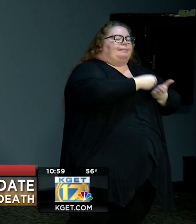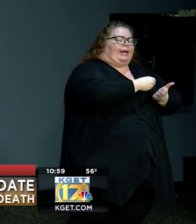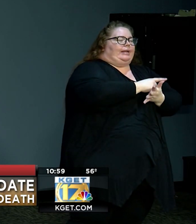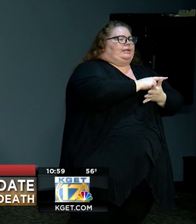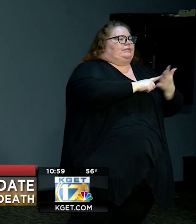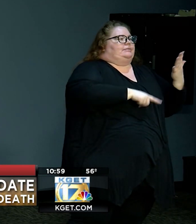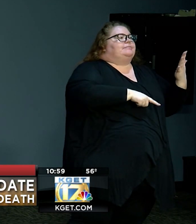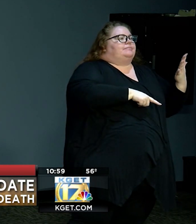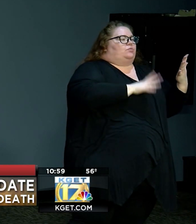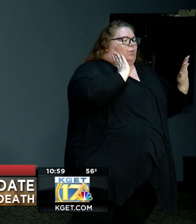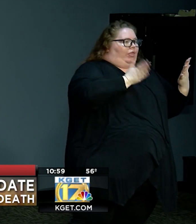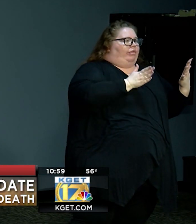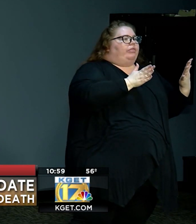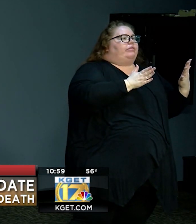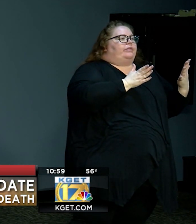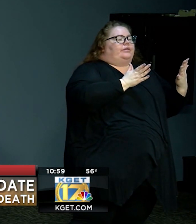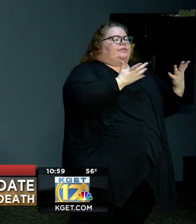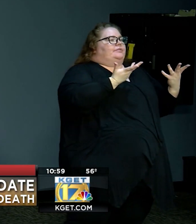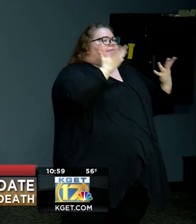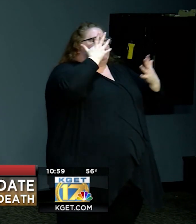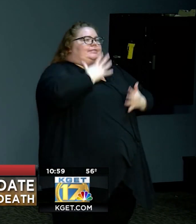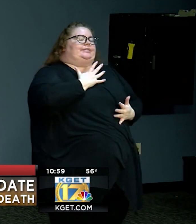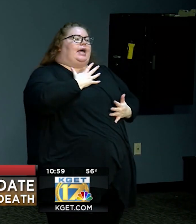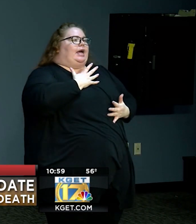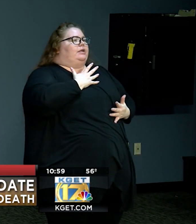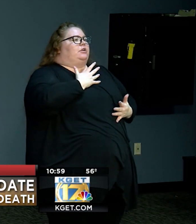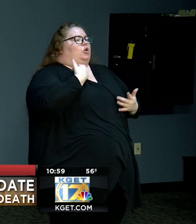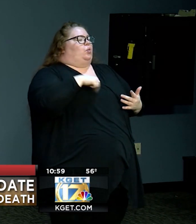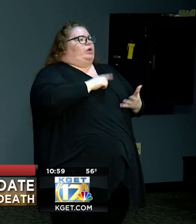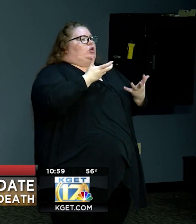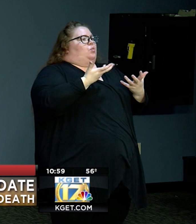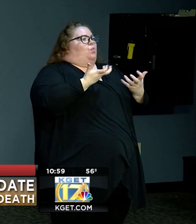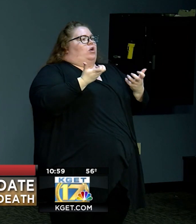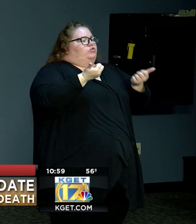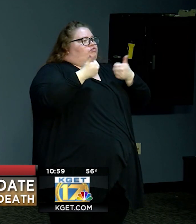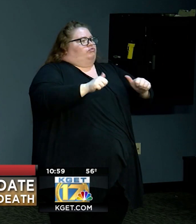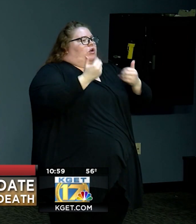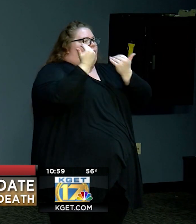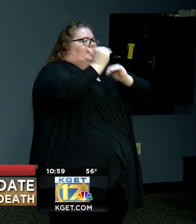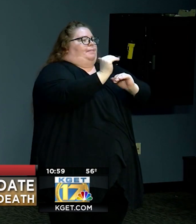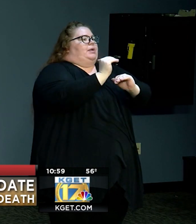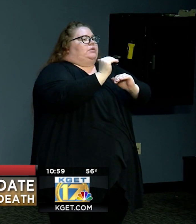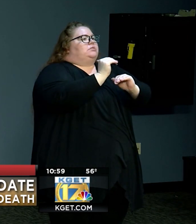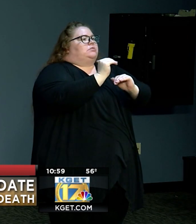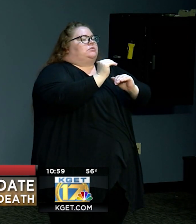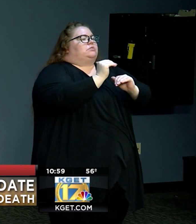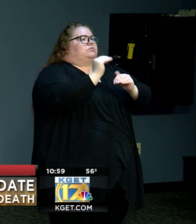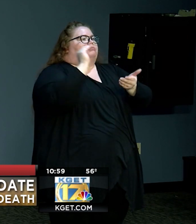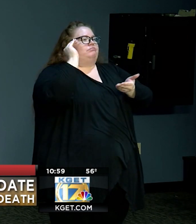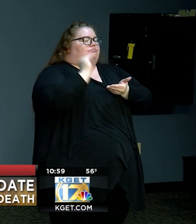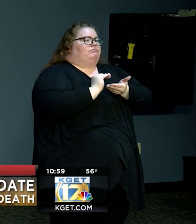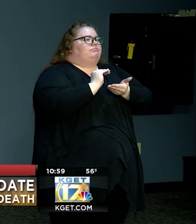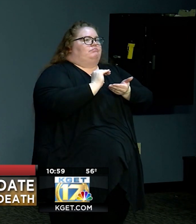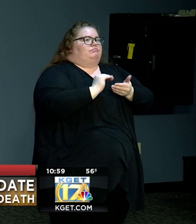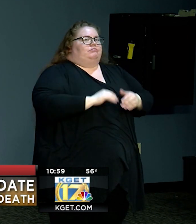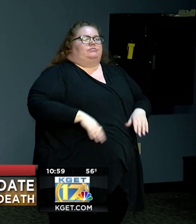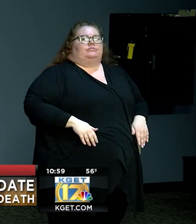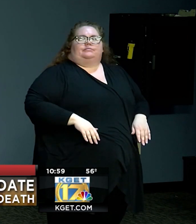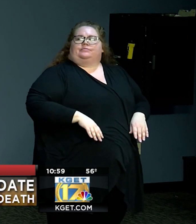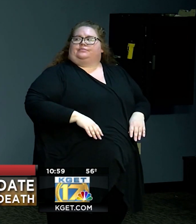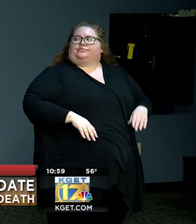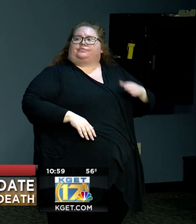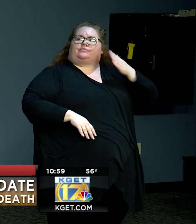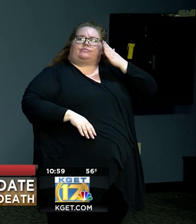other investments, and it's extremely unfortunate. It's why we want to limit it to the least amount of time and damage as possible. So